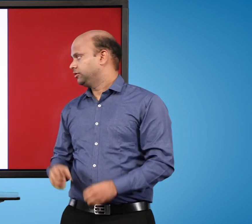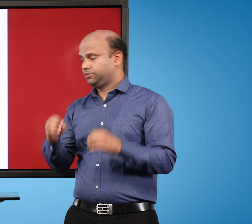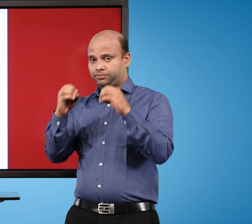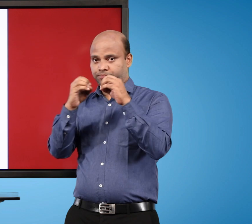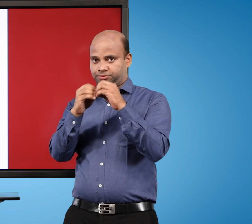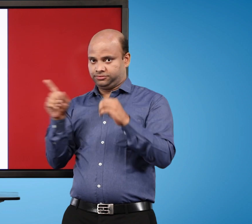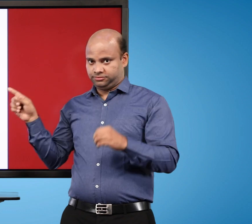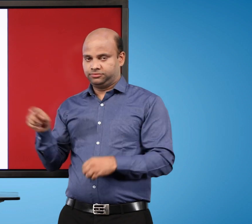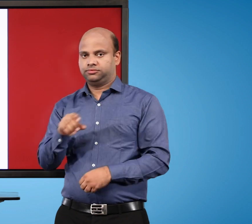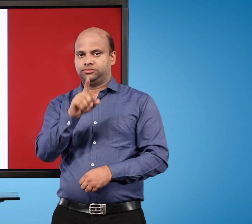B.